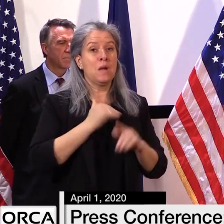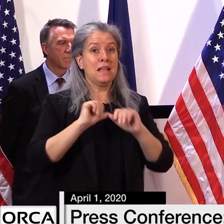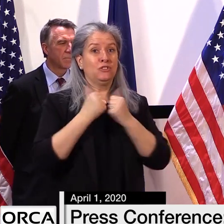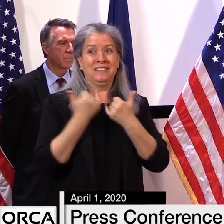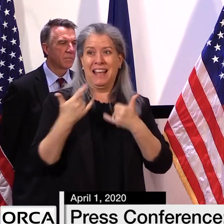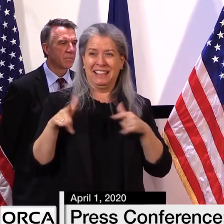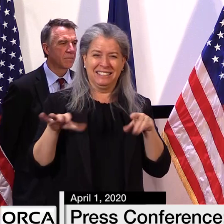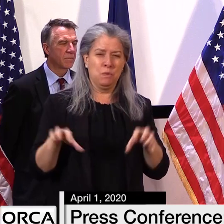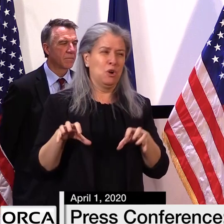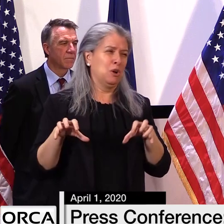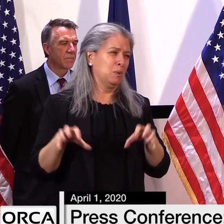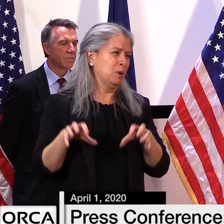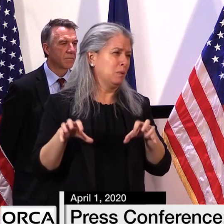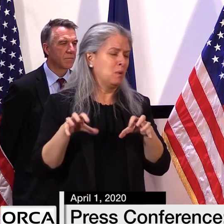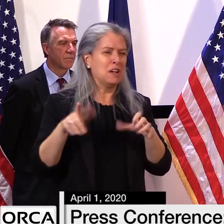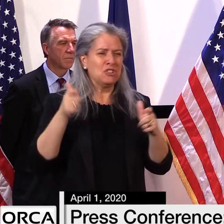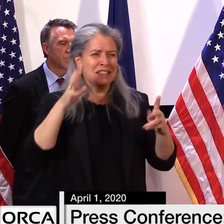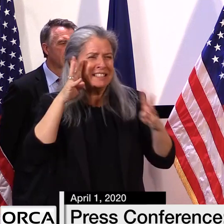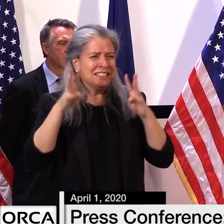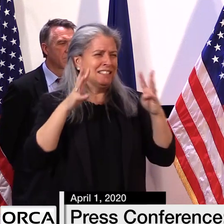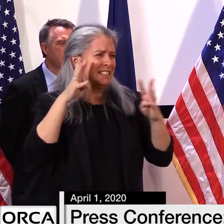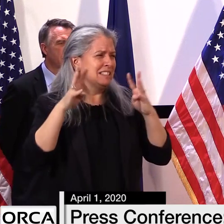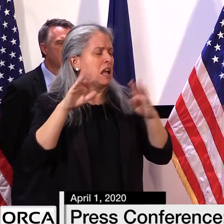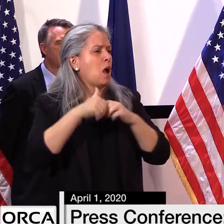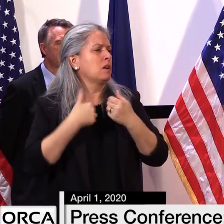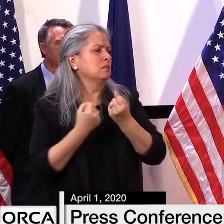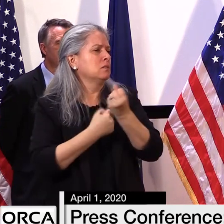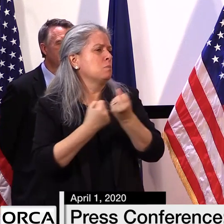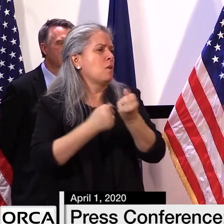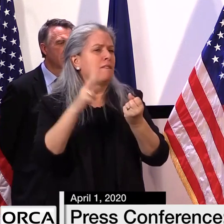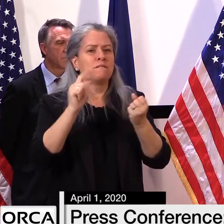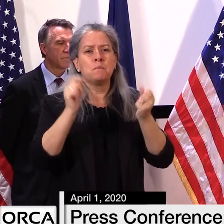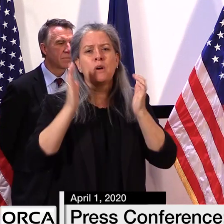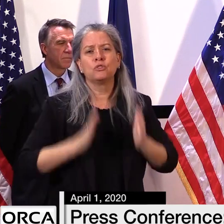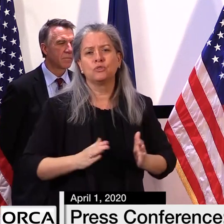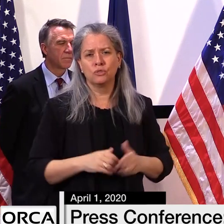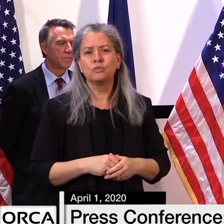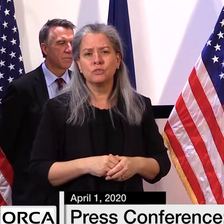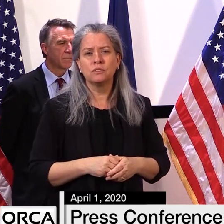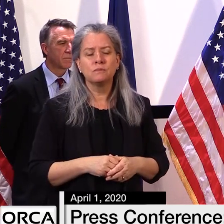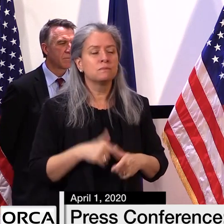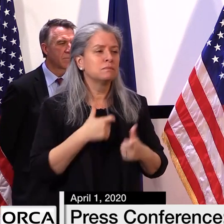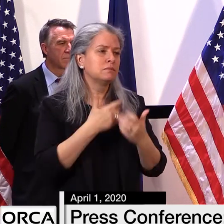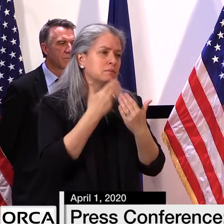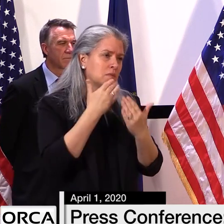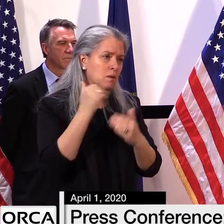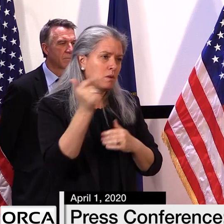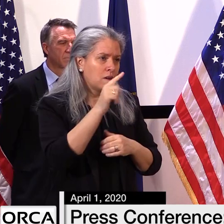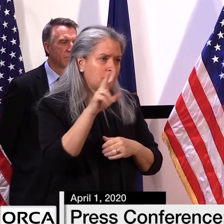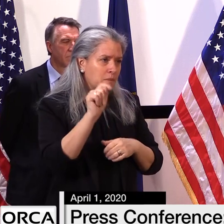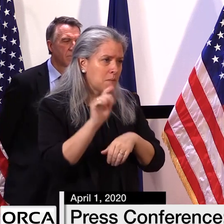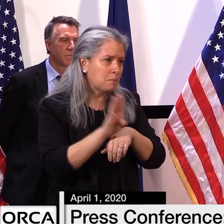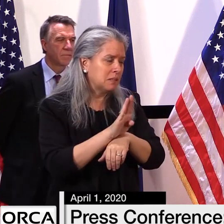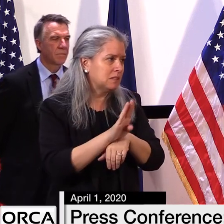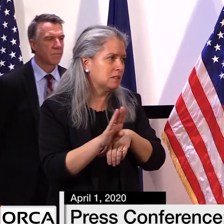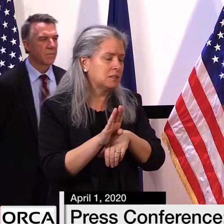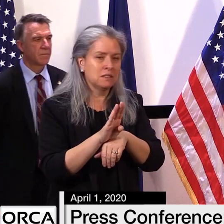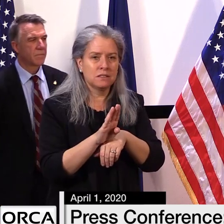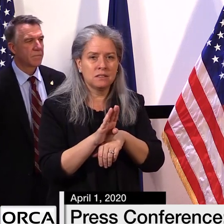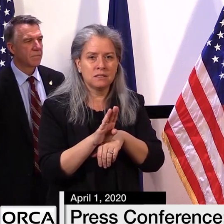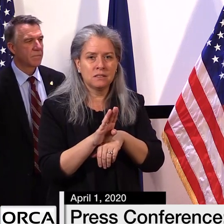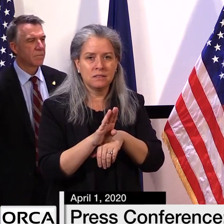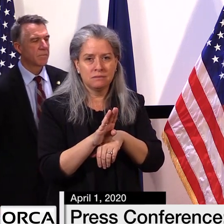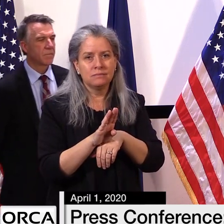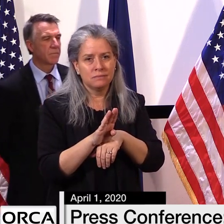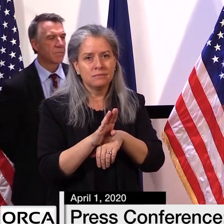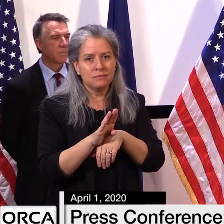I speak to develop creative ways to help Vermonters. I want to thank all Vermont businesses for understanding